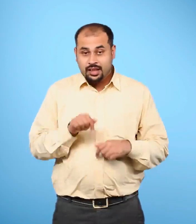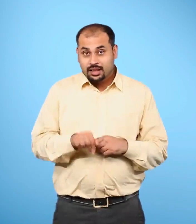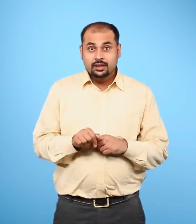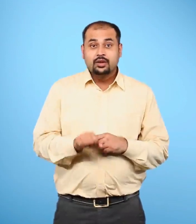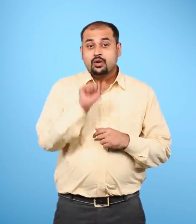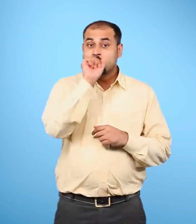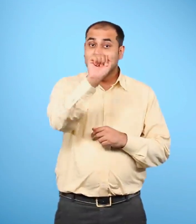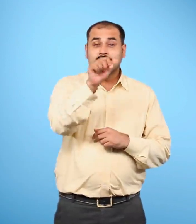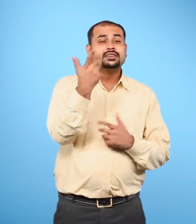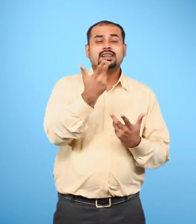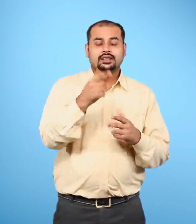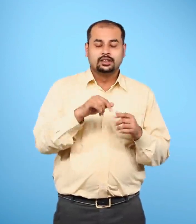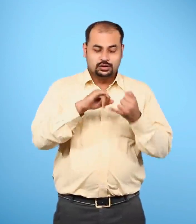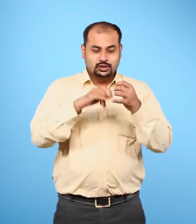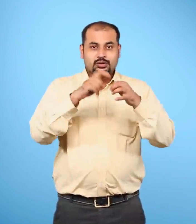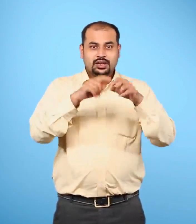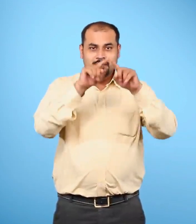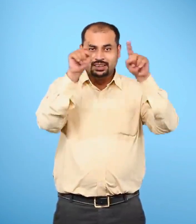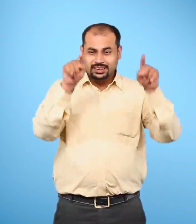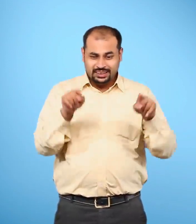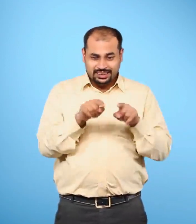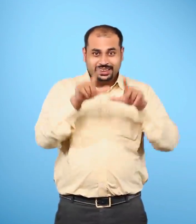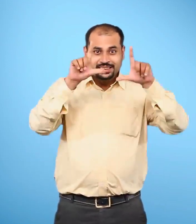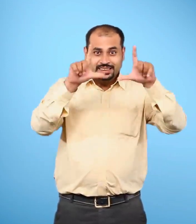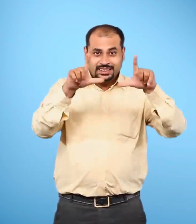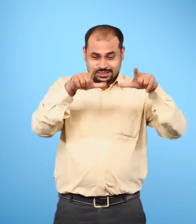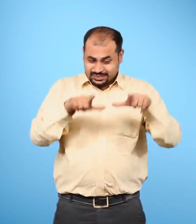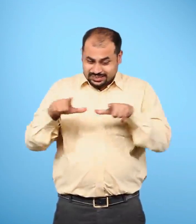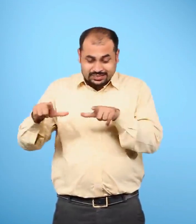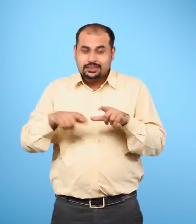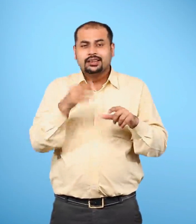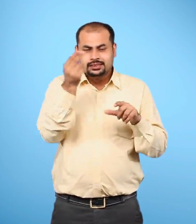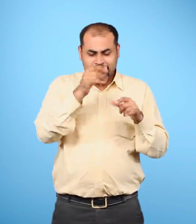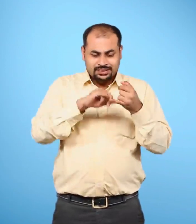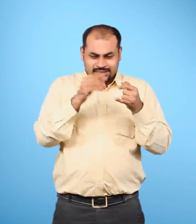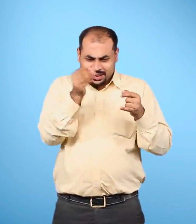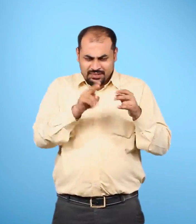Now you create your own new tiles out of a square.